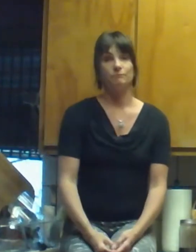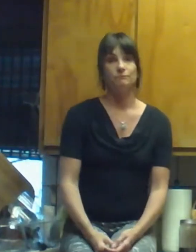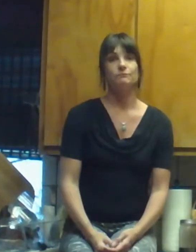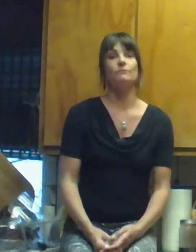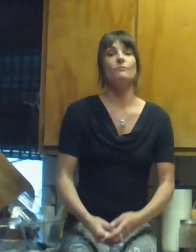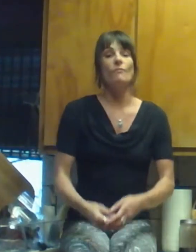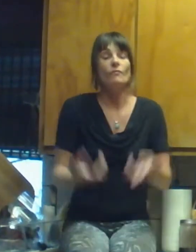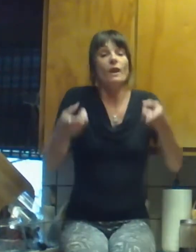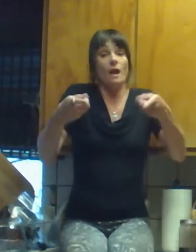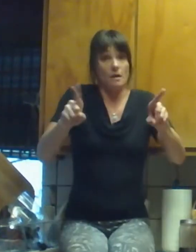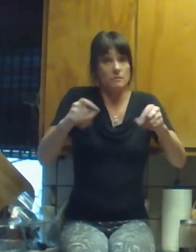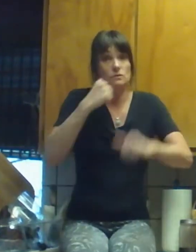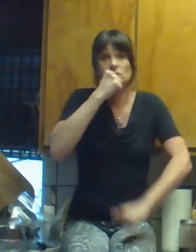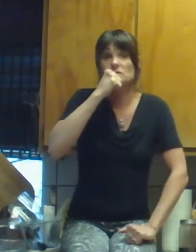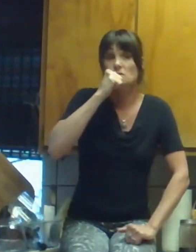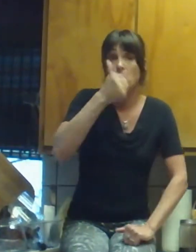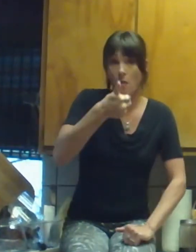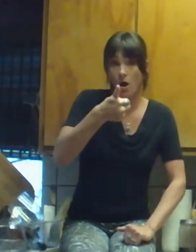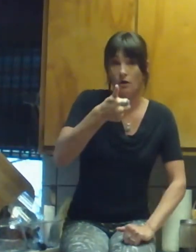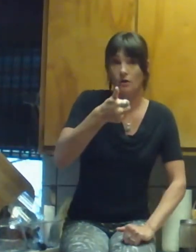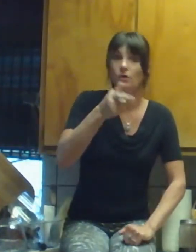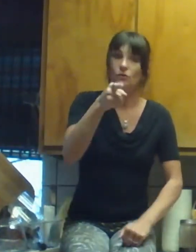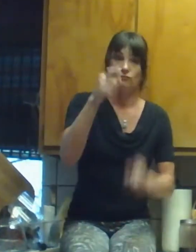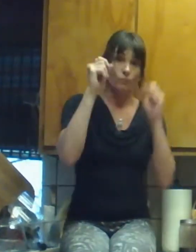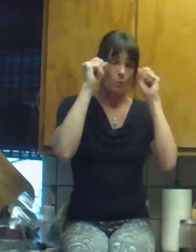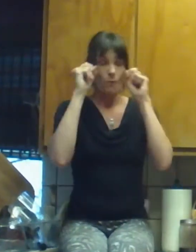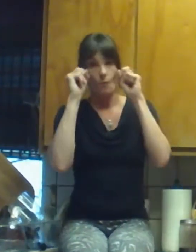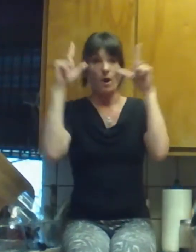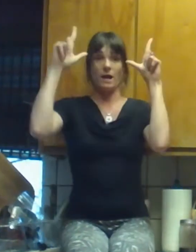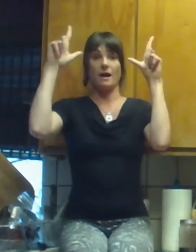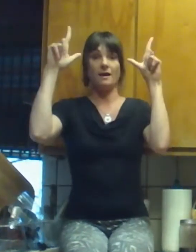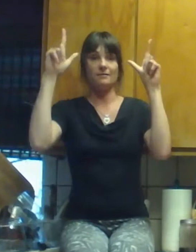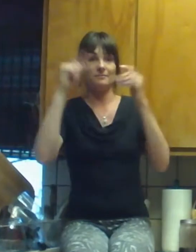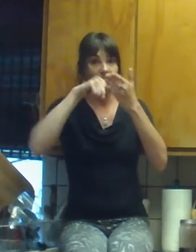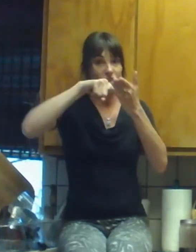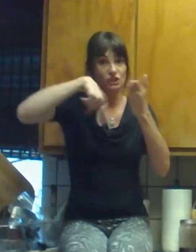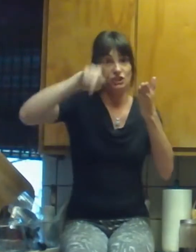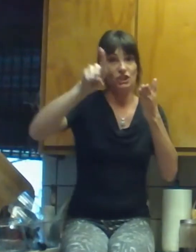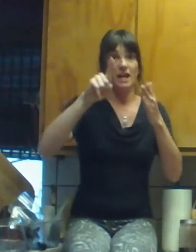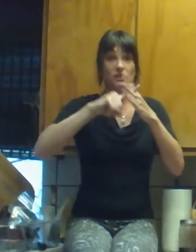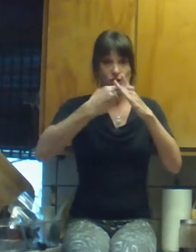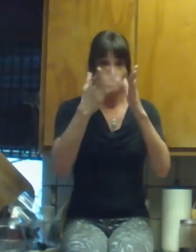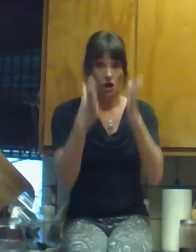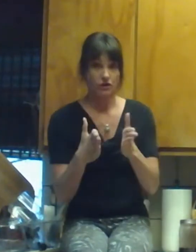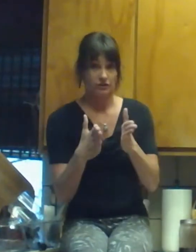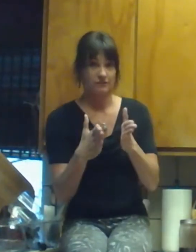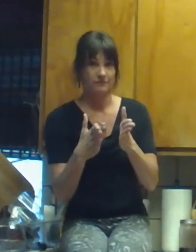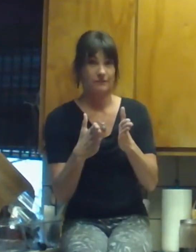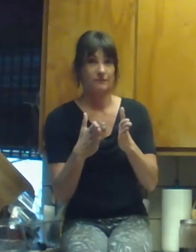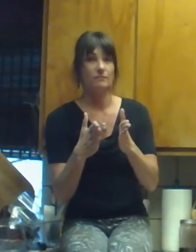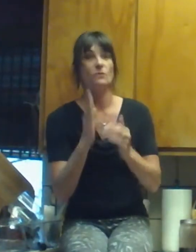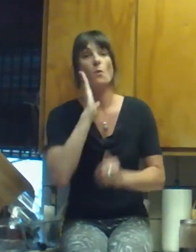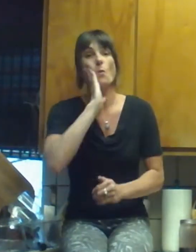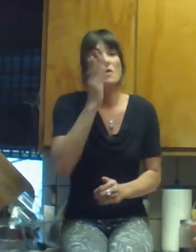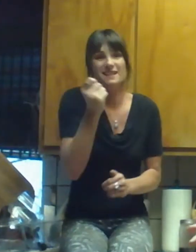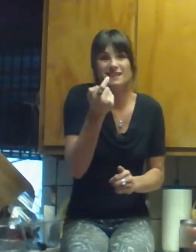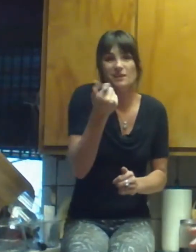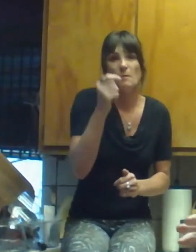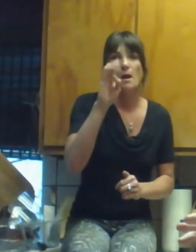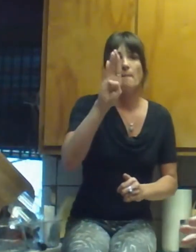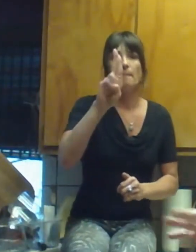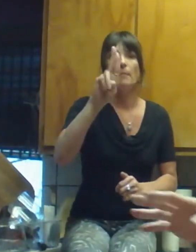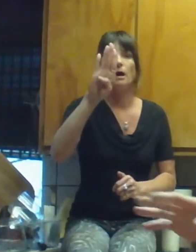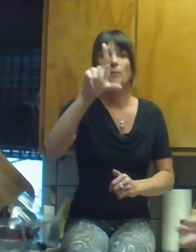is tomorrow you're gonna wake up and you're gonna go check your starter. It'll have a little bit of bubbles, maybe